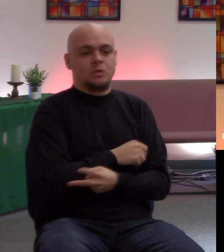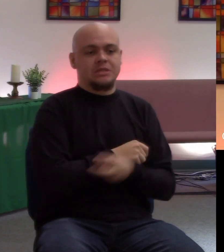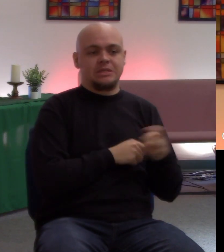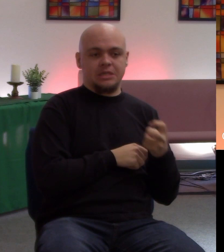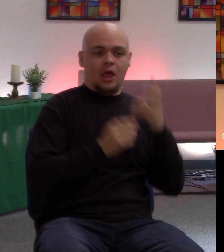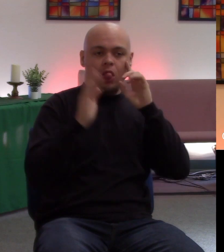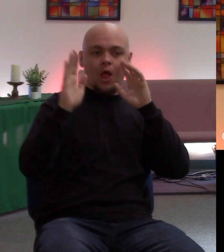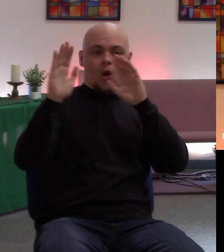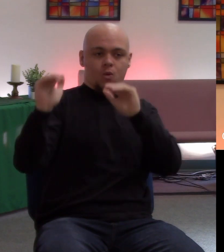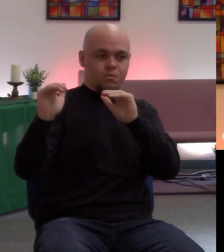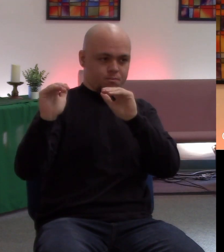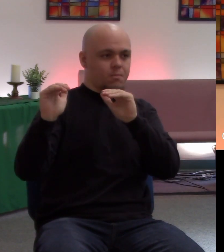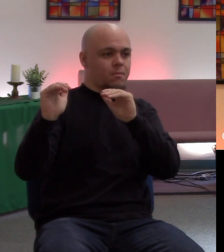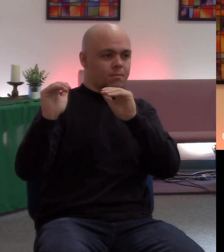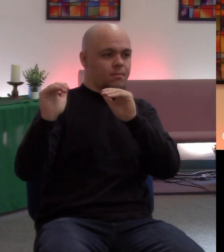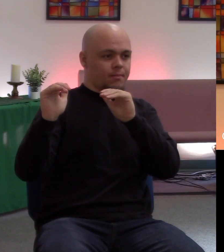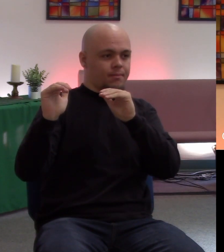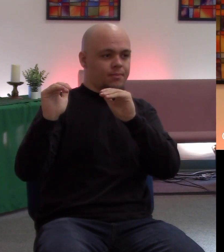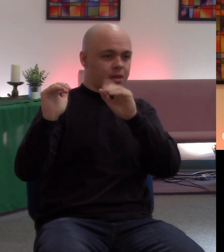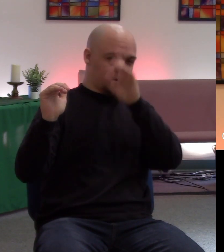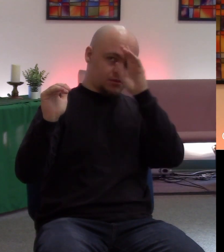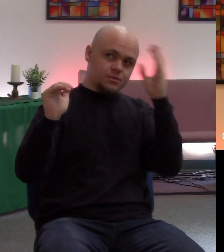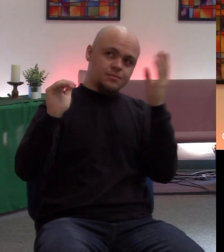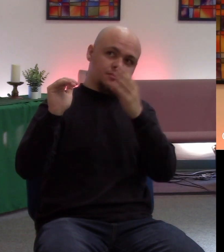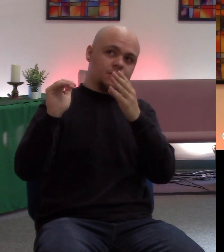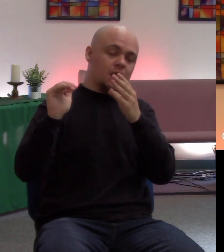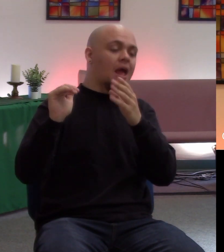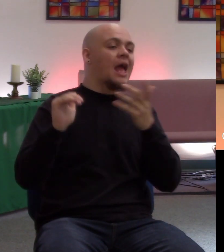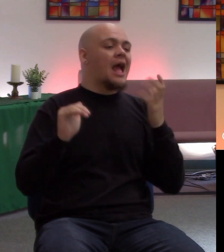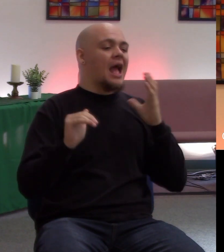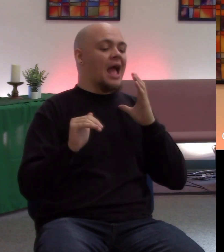And this steals our hope.